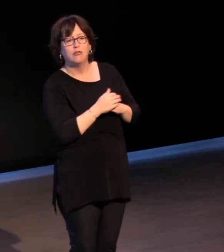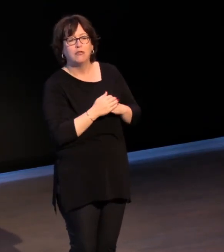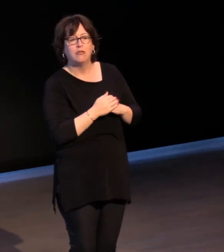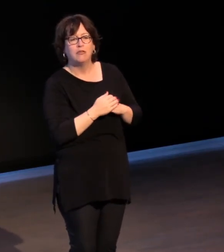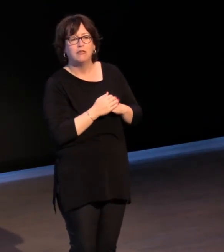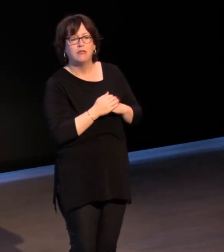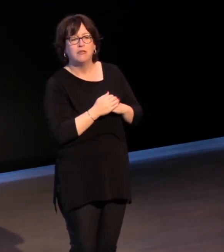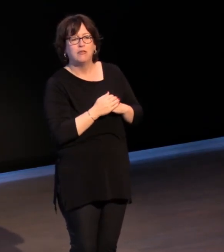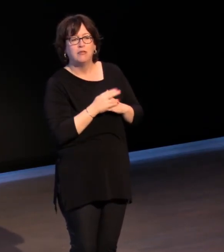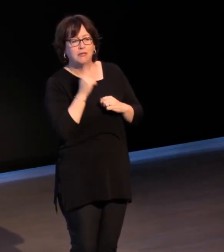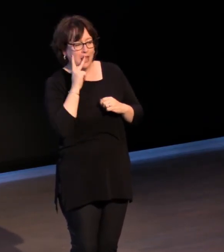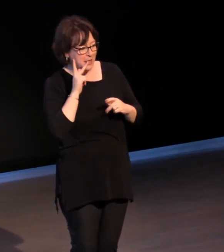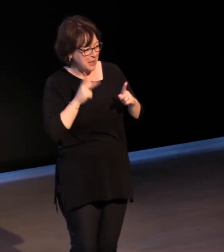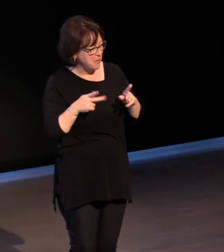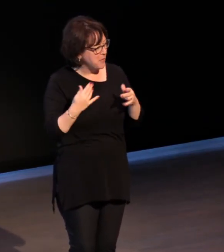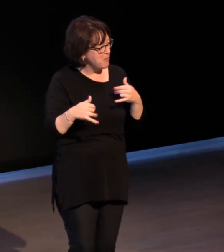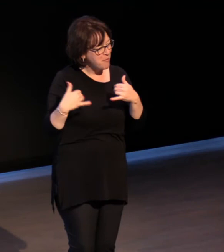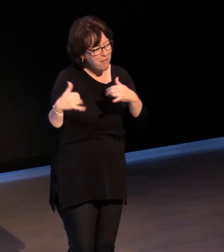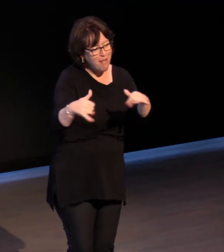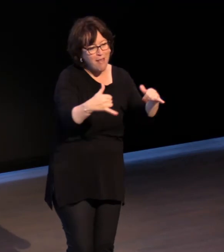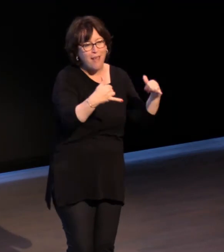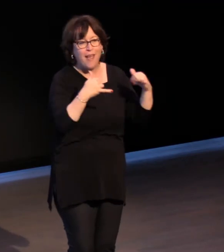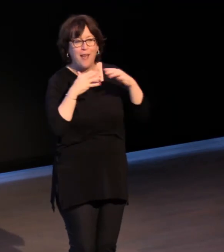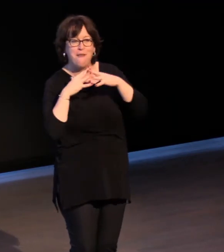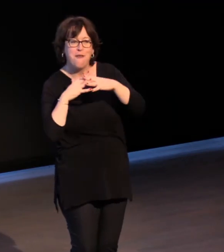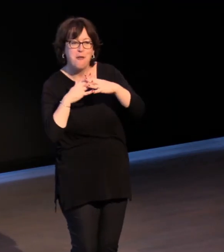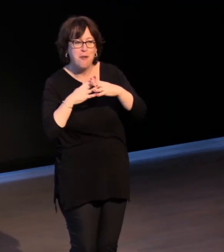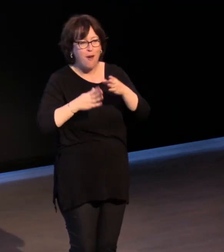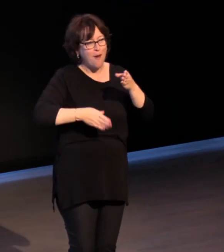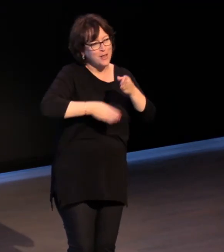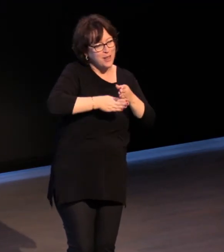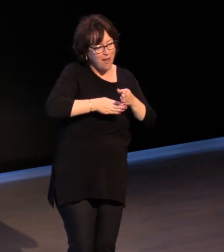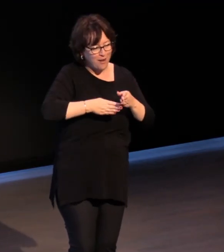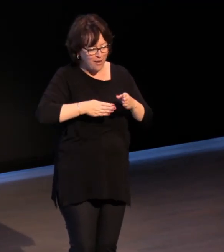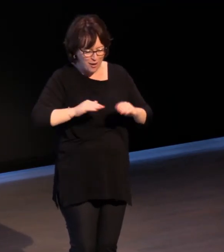I still play football with their small kids.